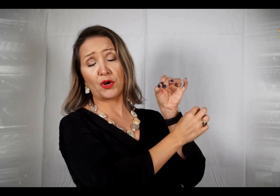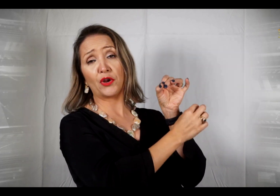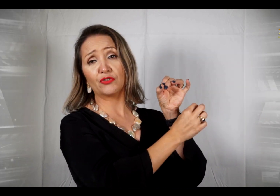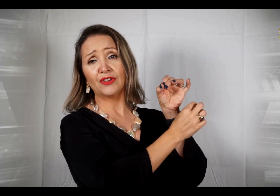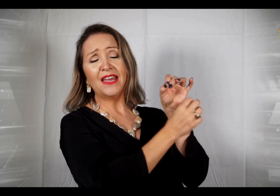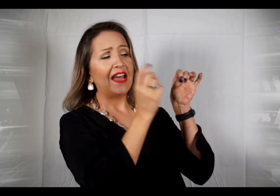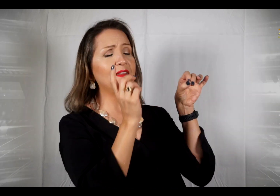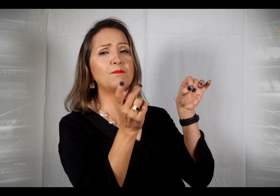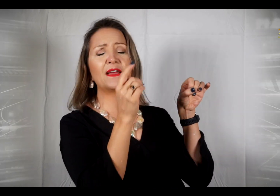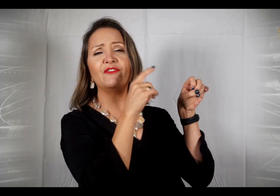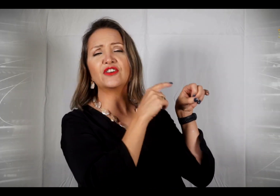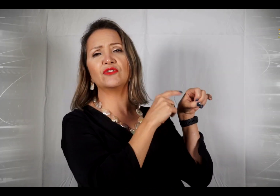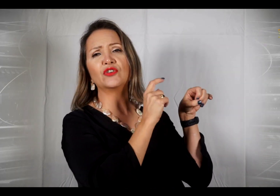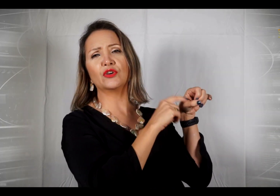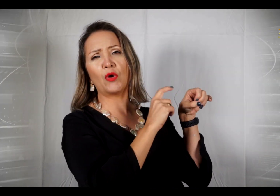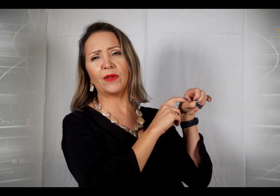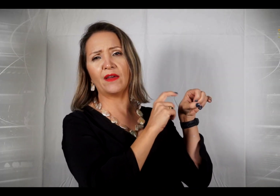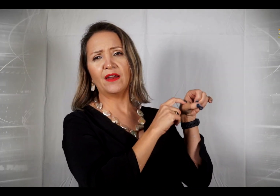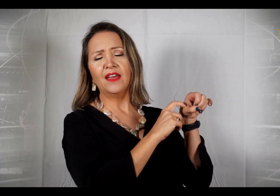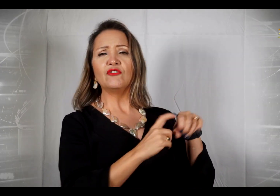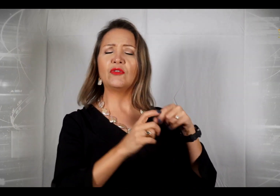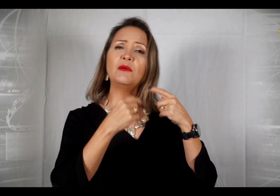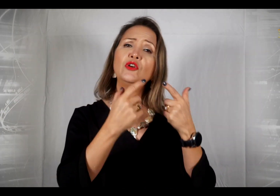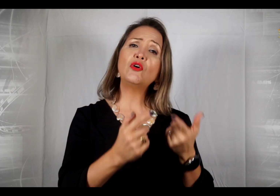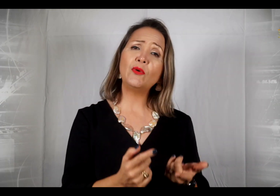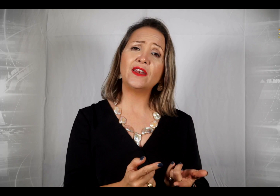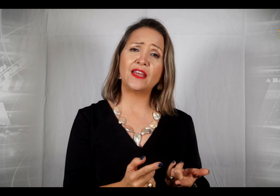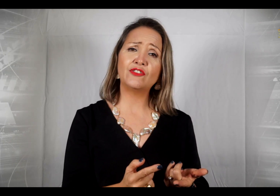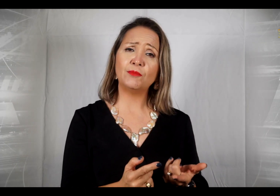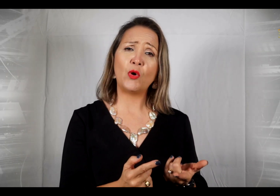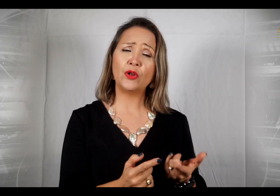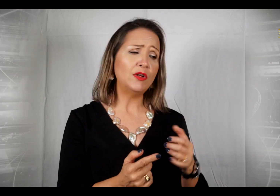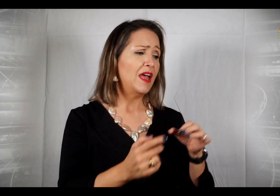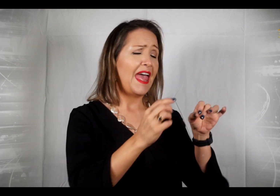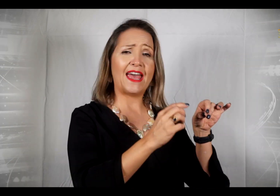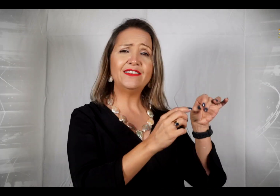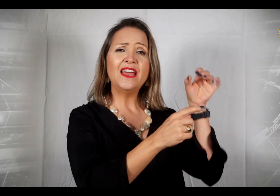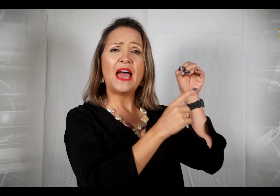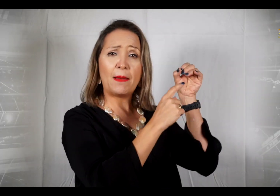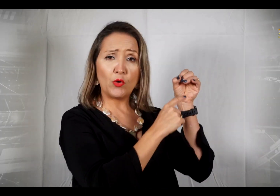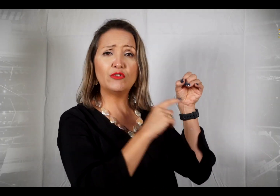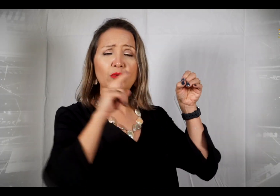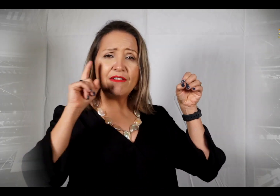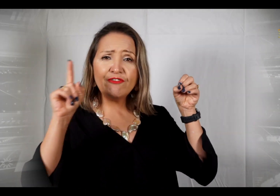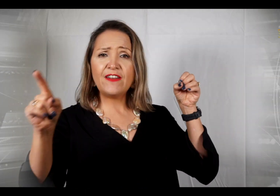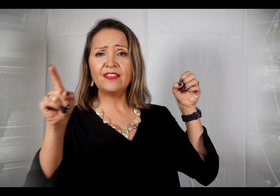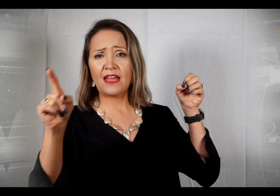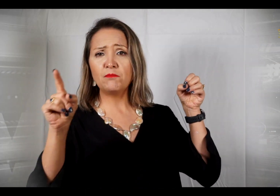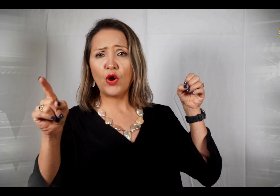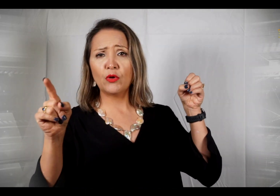product, and the infection is going to grow in there. So then I'm going to go with the next model and I'm going to infect that model